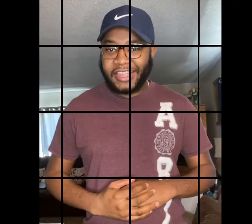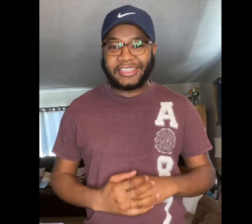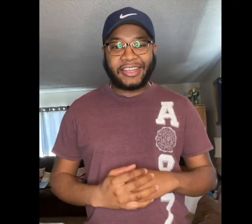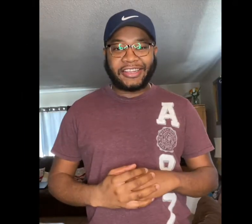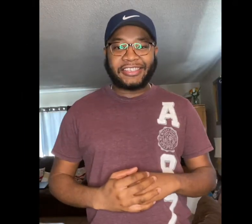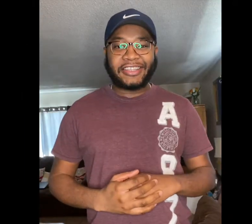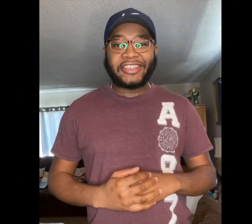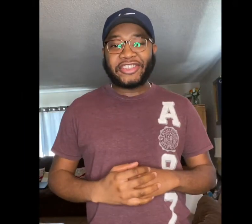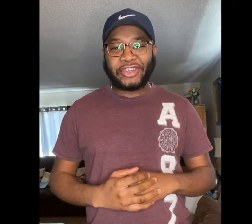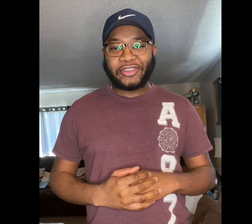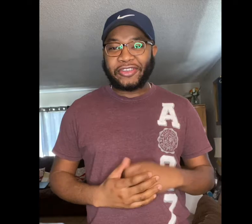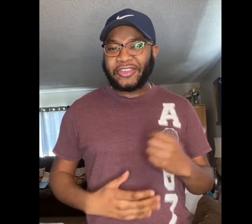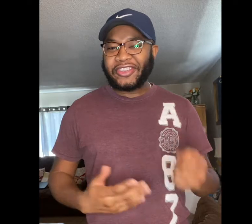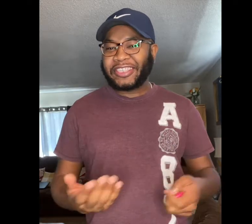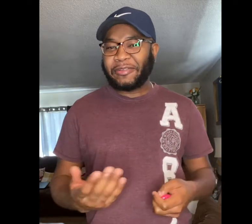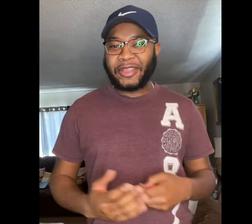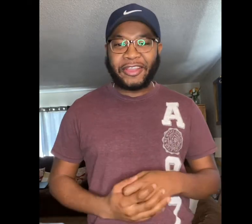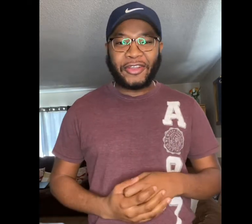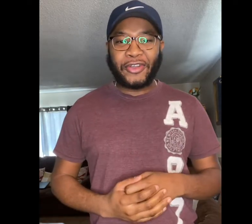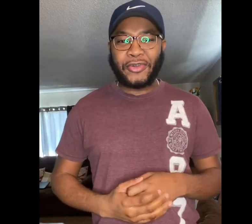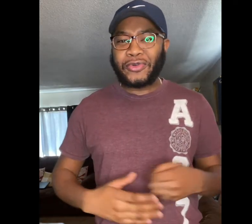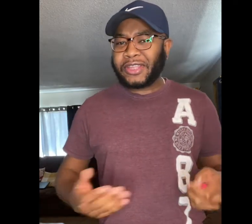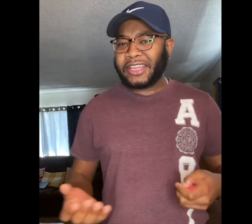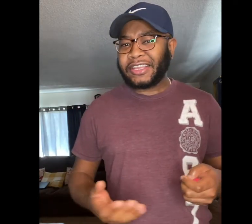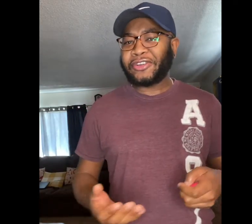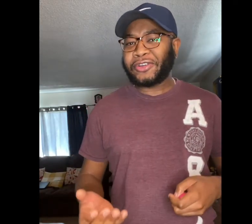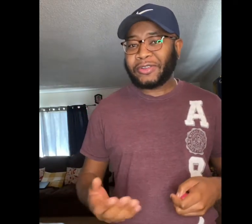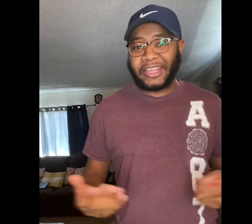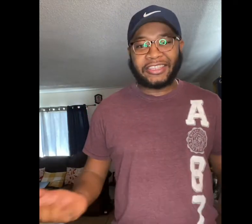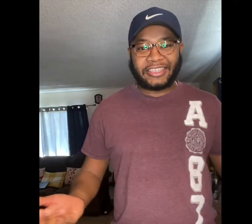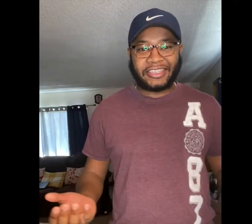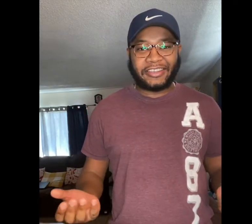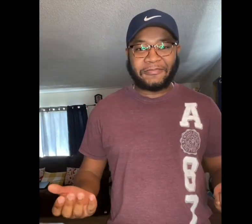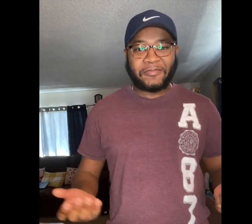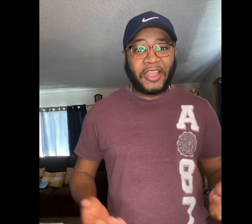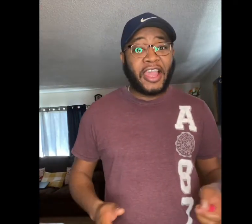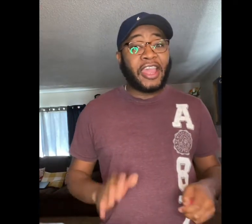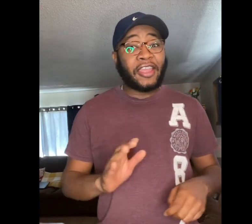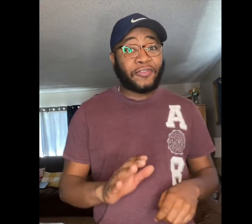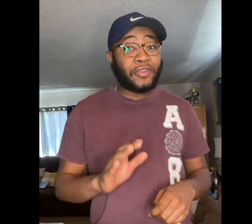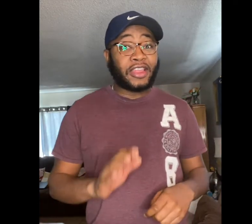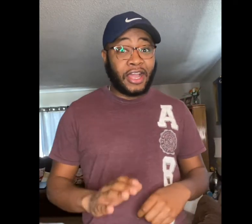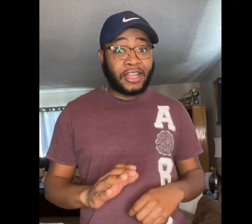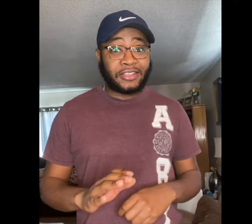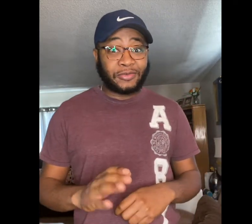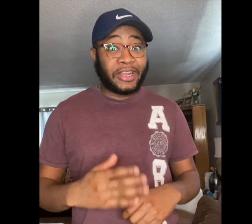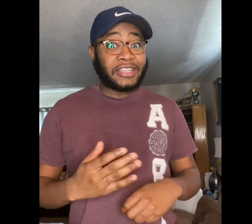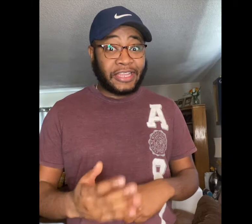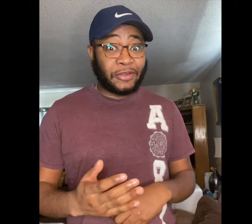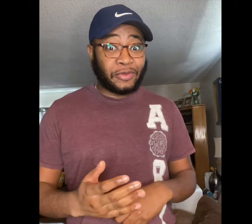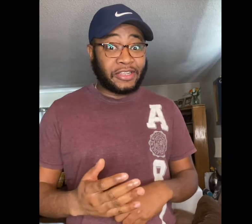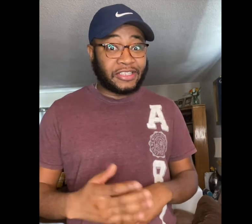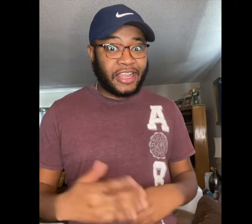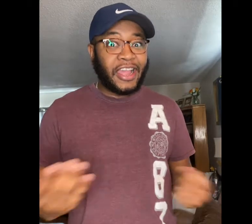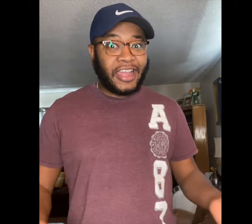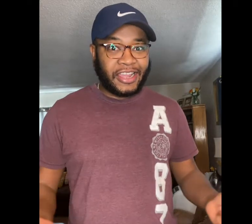Hey scholars, so tell me, who can decode what I just said? If you thought what I said was, hey